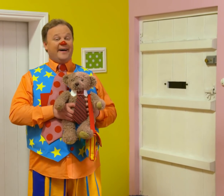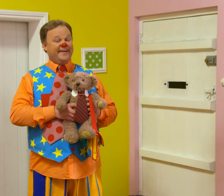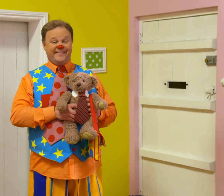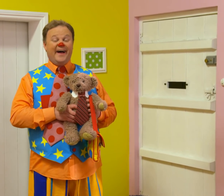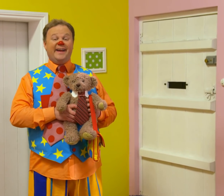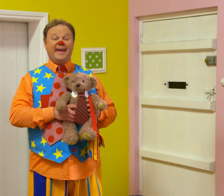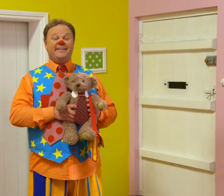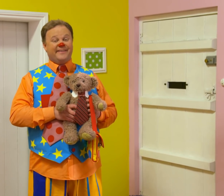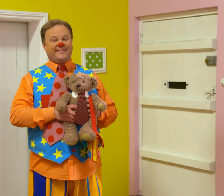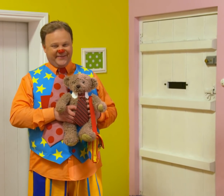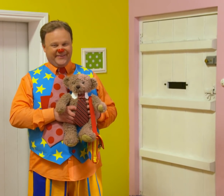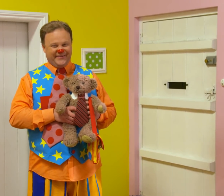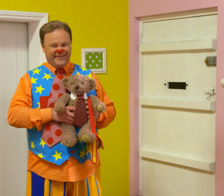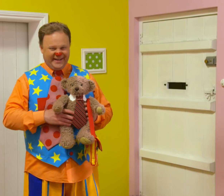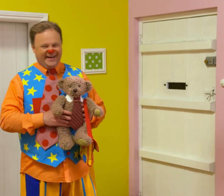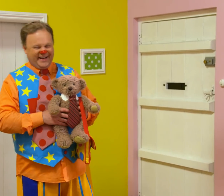our journey to school.